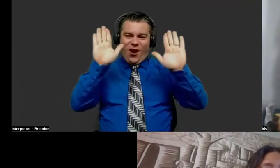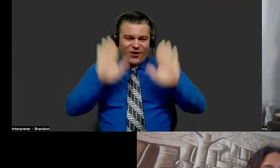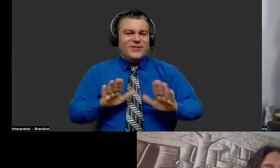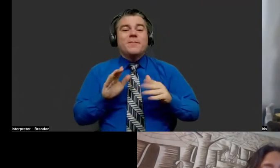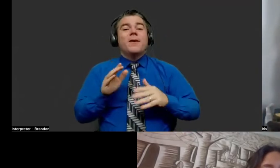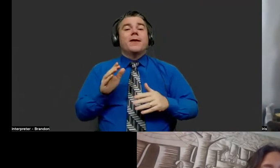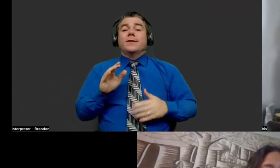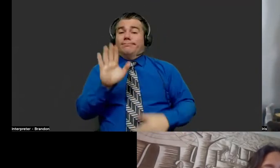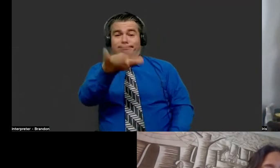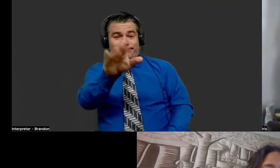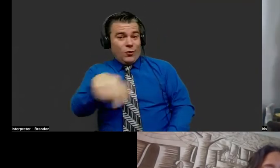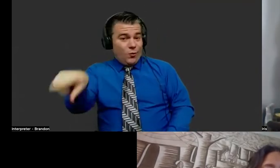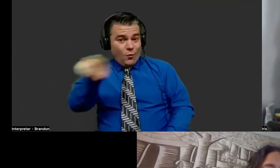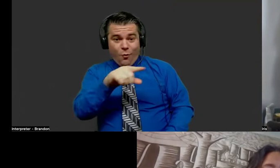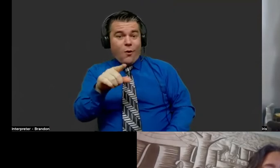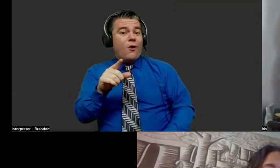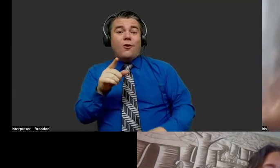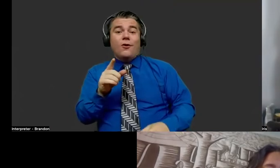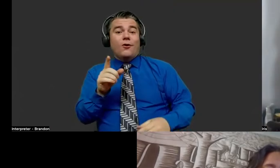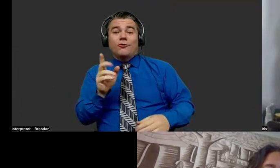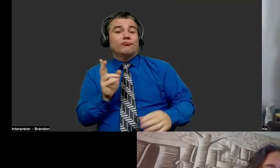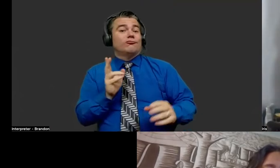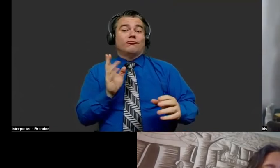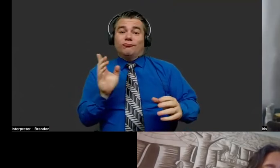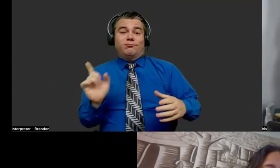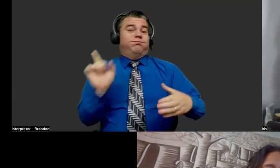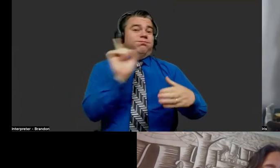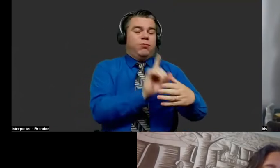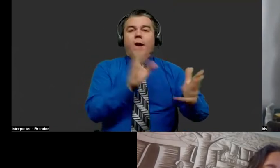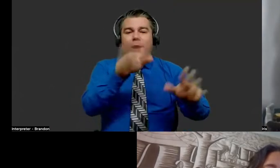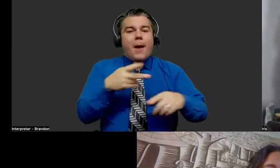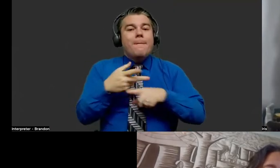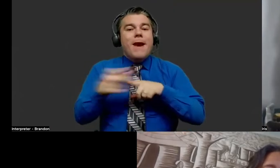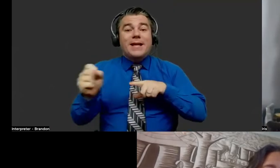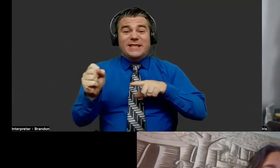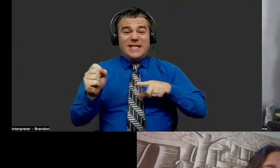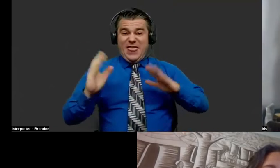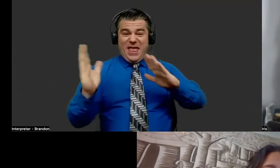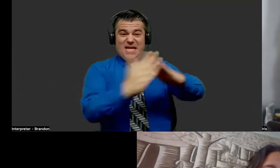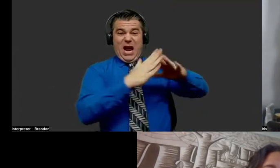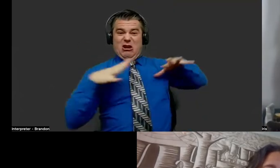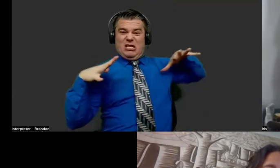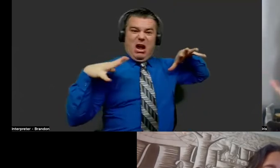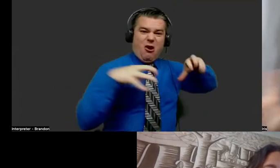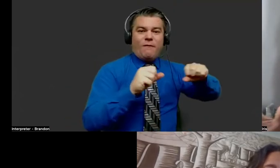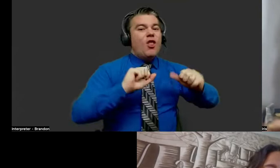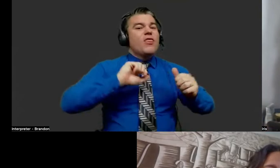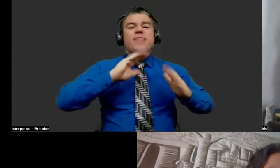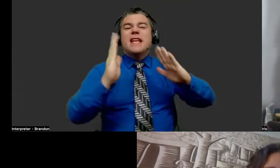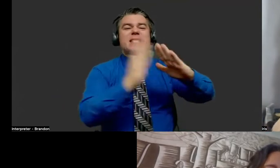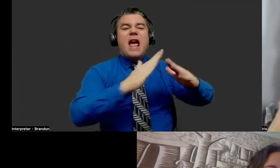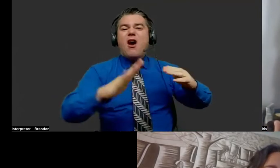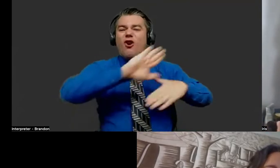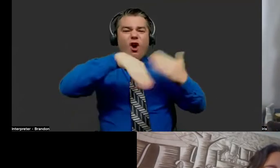like Plexus takes over a town. They come in and they decorate the town, they decorate the hotel,